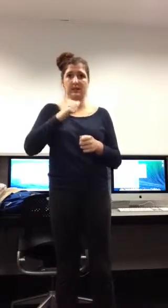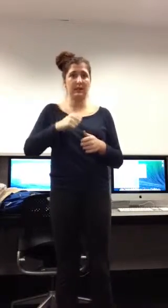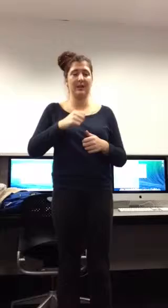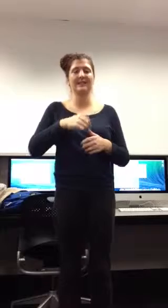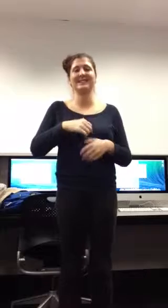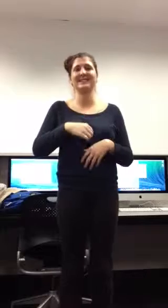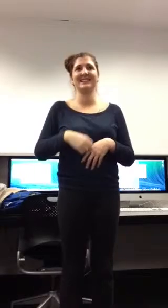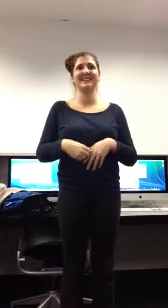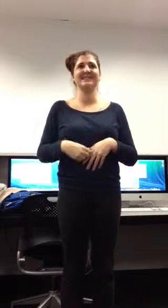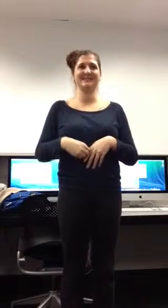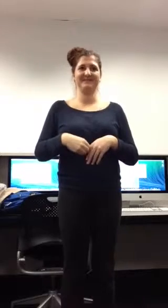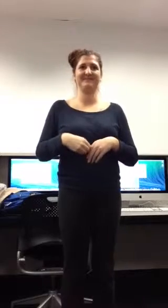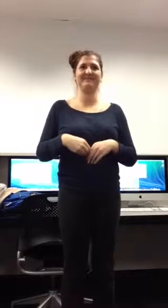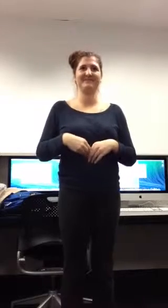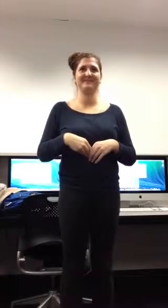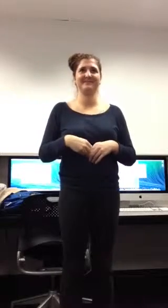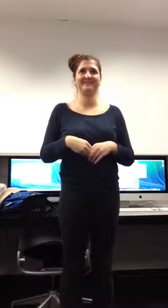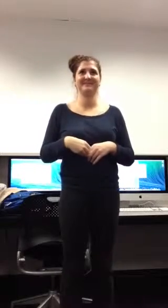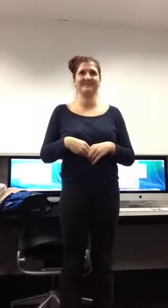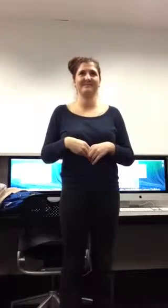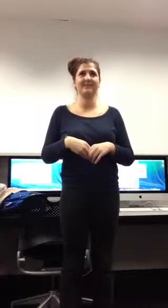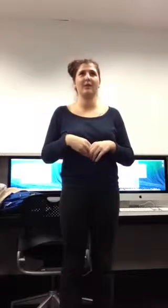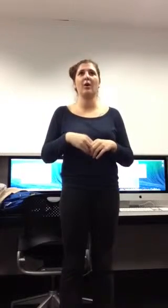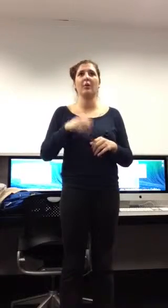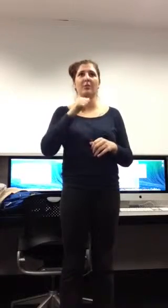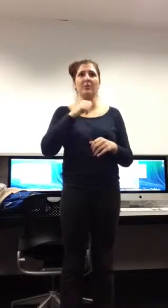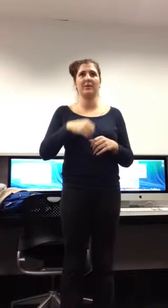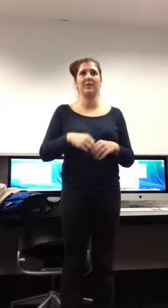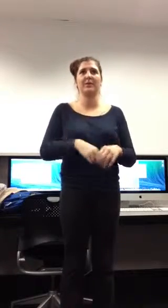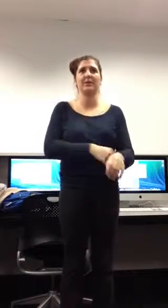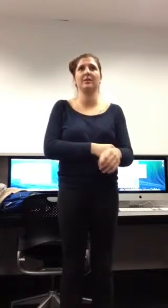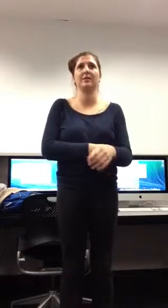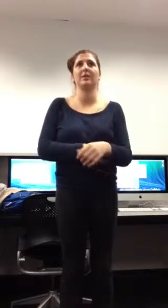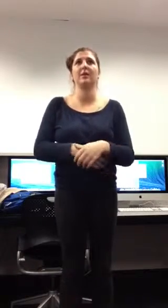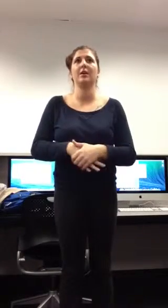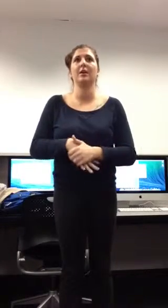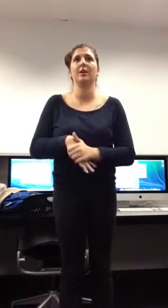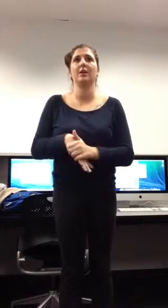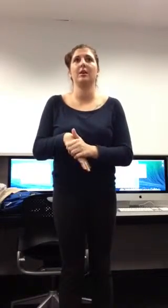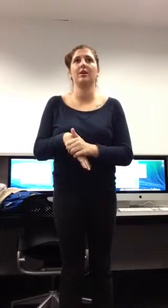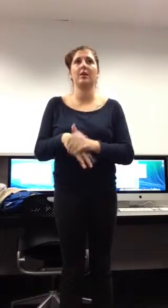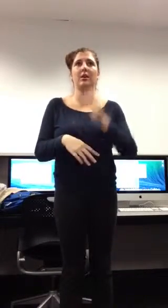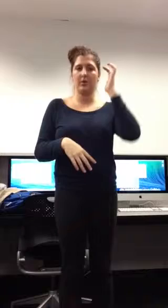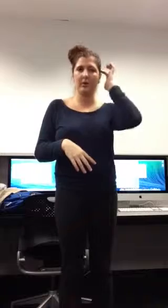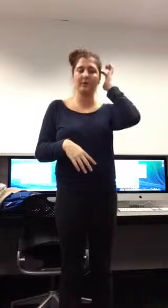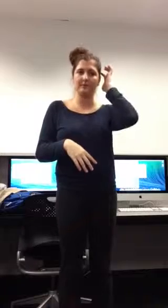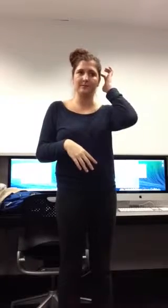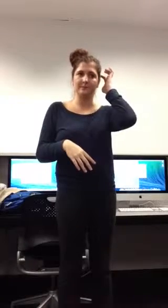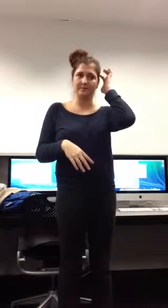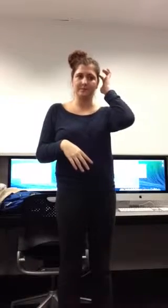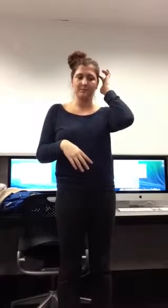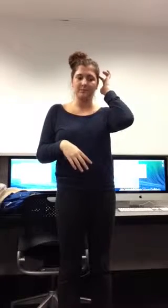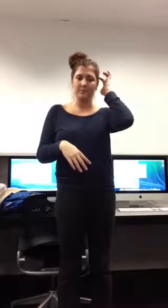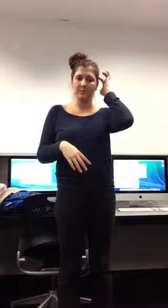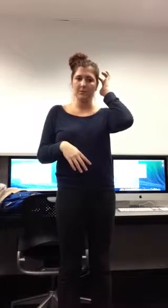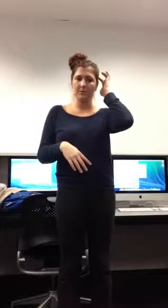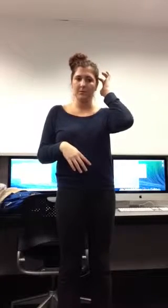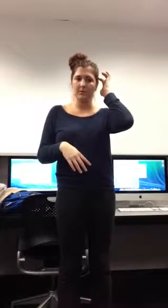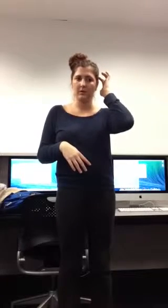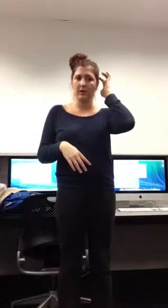went into the sausage in comparison with which a poisoned rat was a tidbit. There was no place for the men to wash their hands